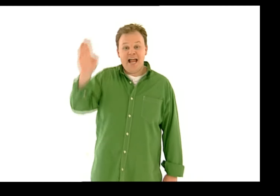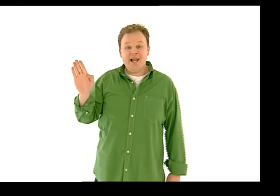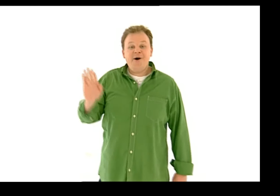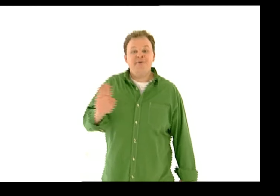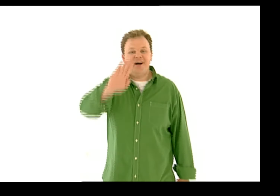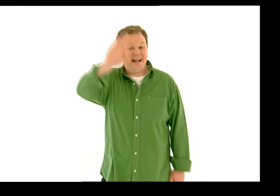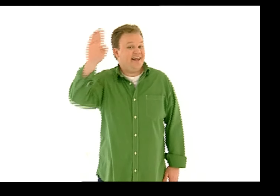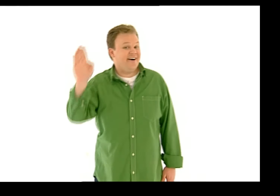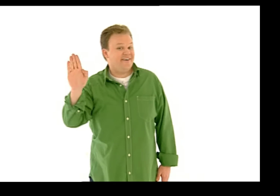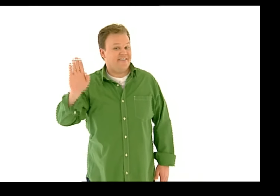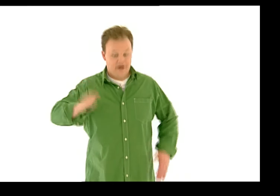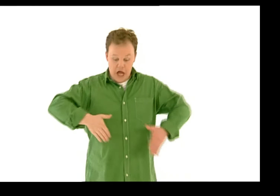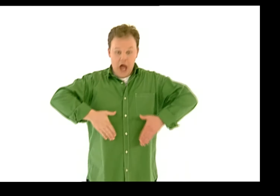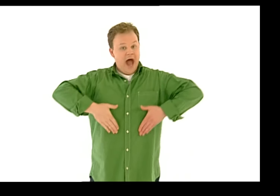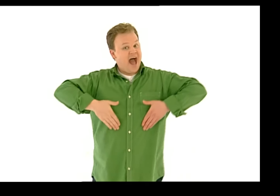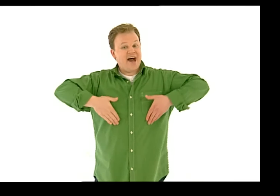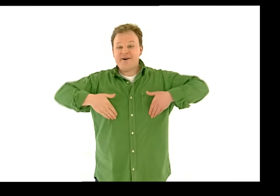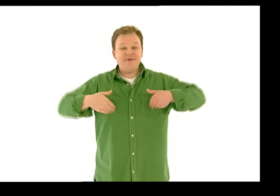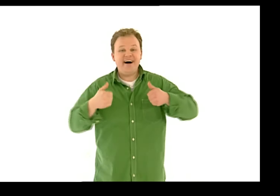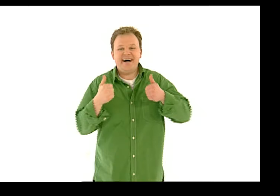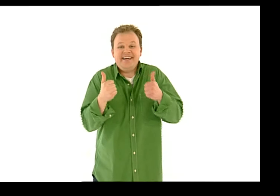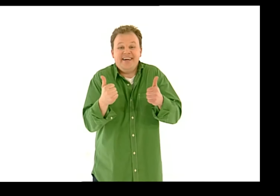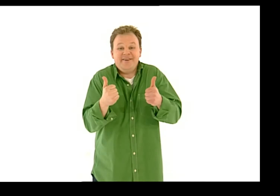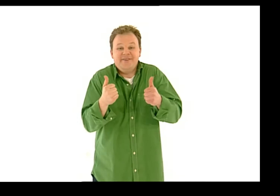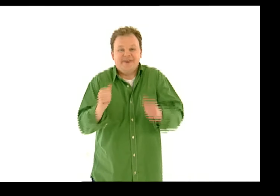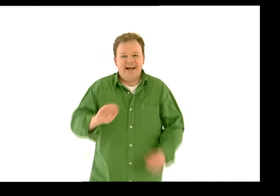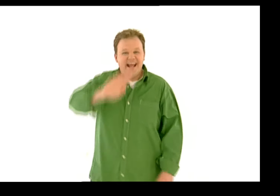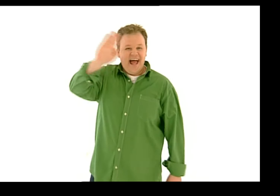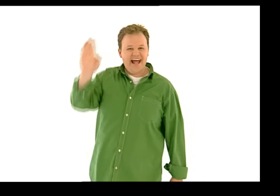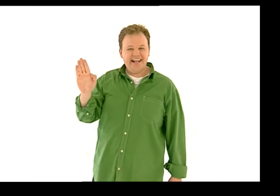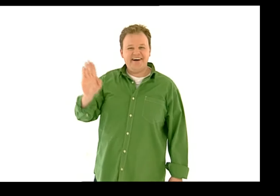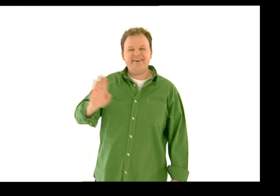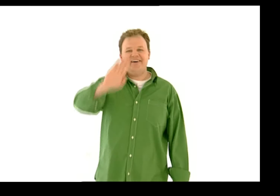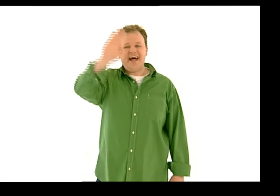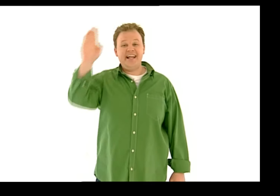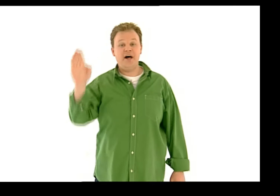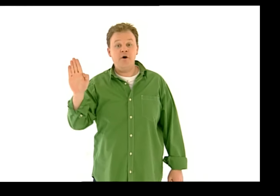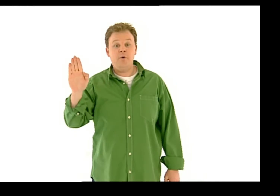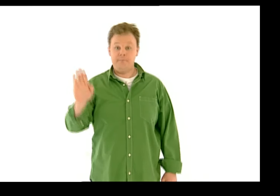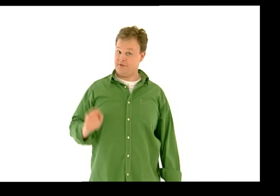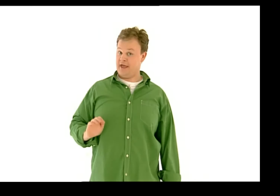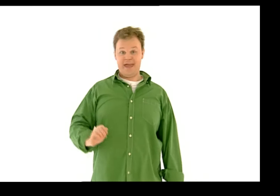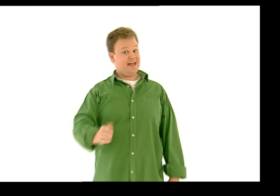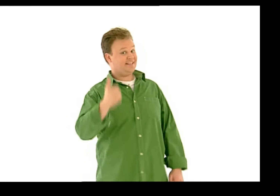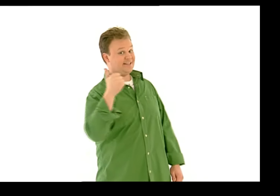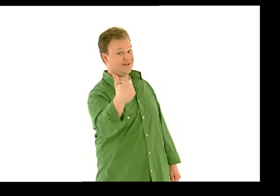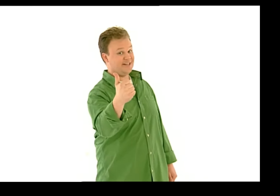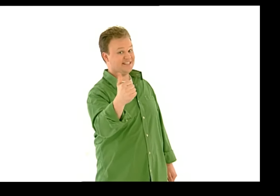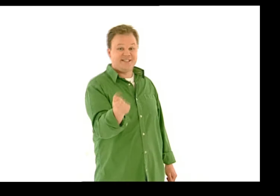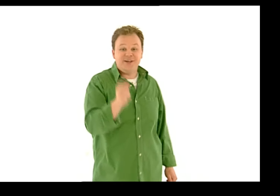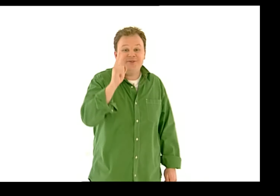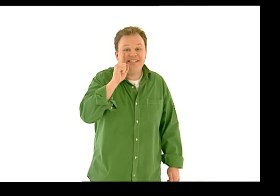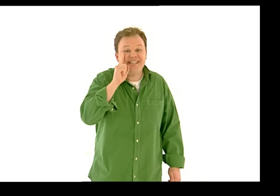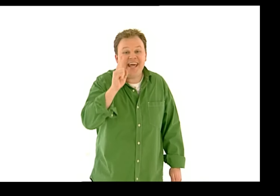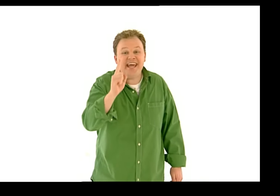Hello, hello, how are you? Hello, hello, it's good to see